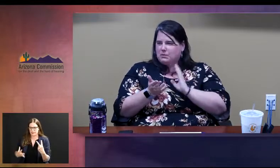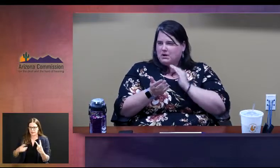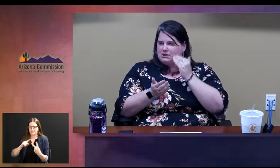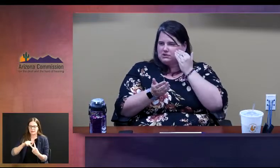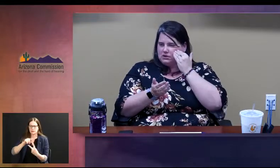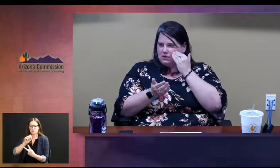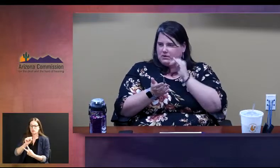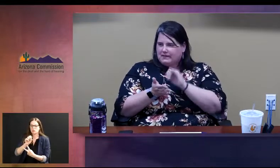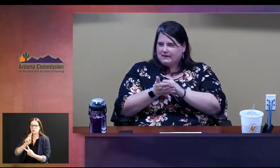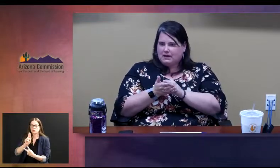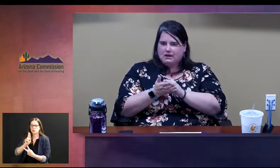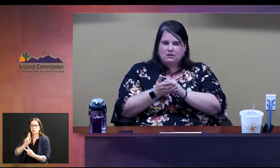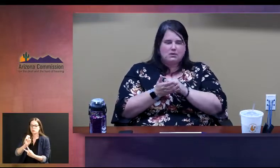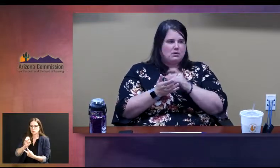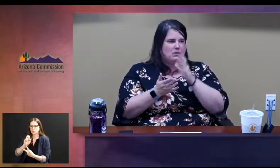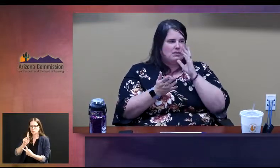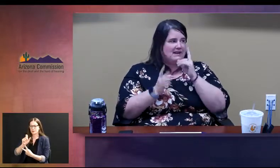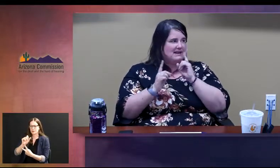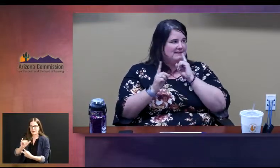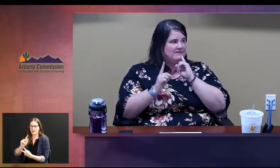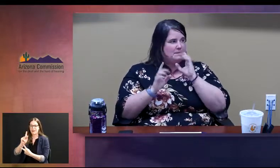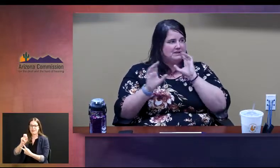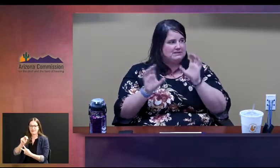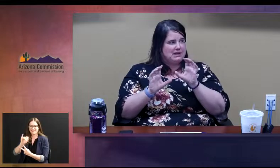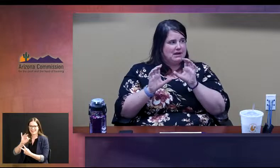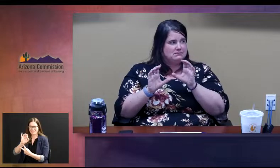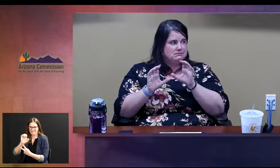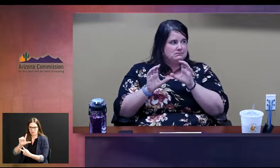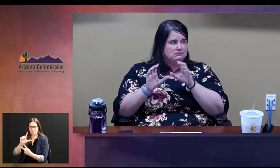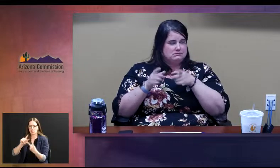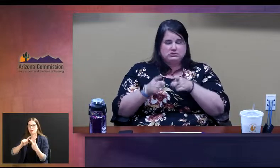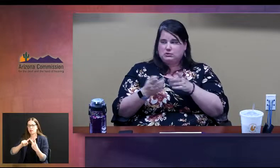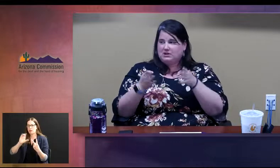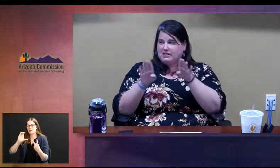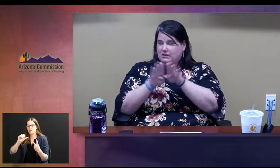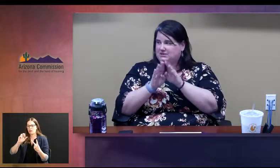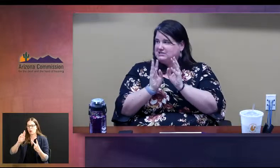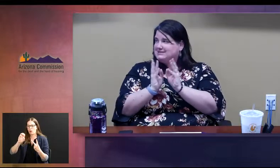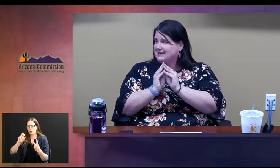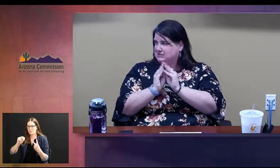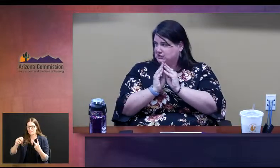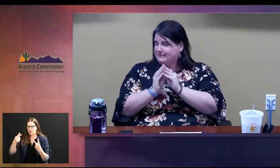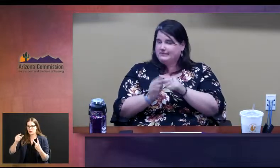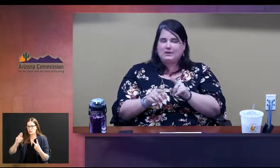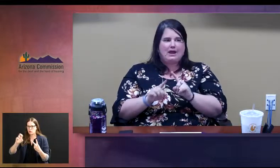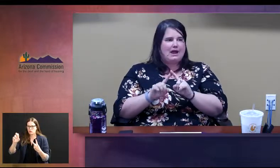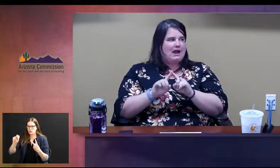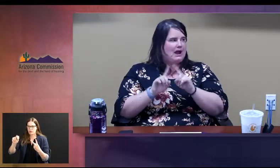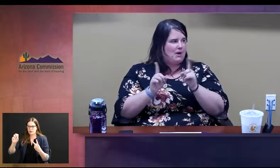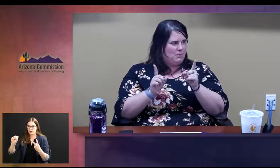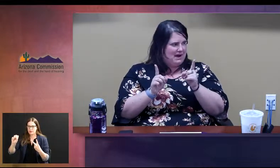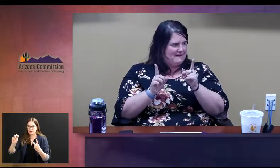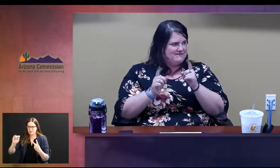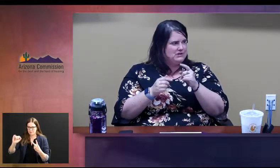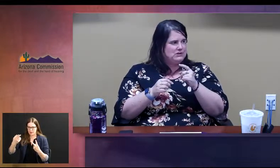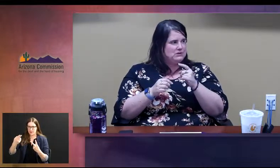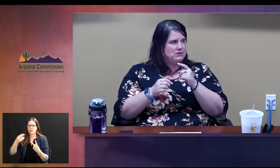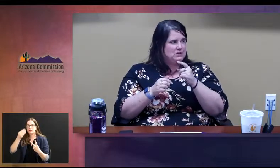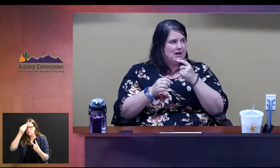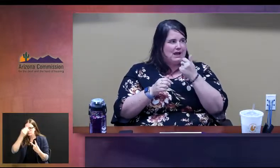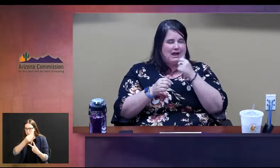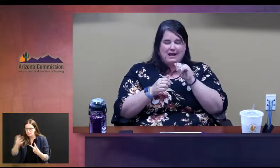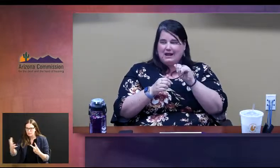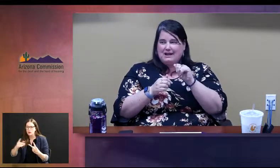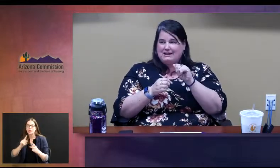Smith. I do want to let the board know that the interviews will be done during executive